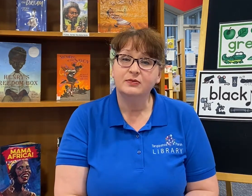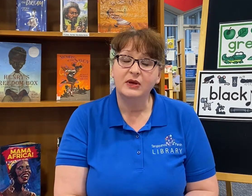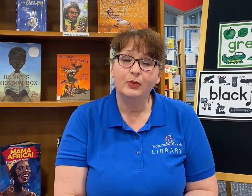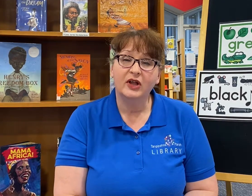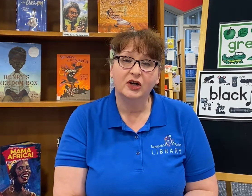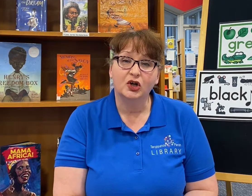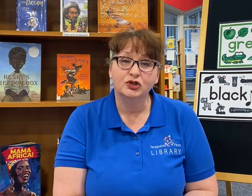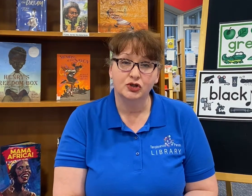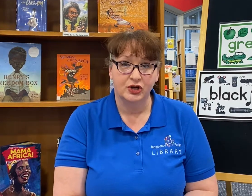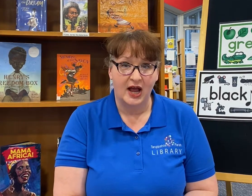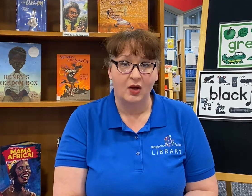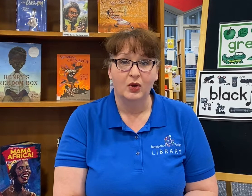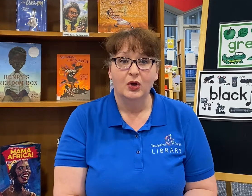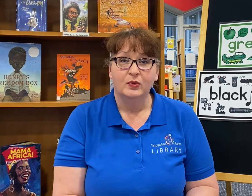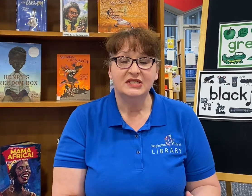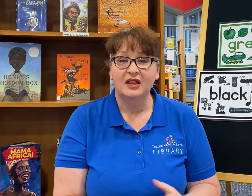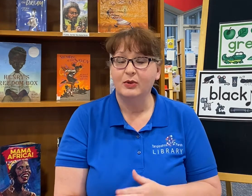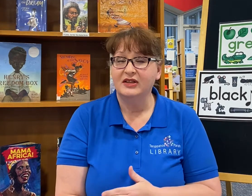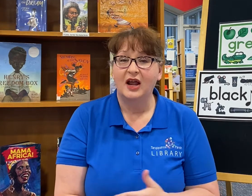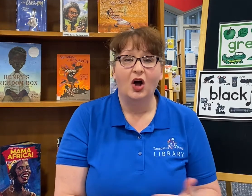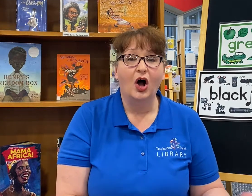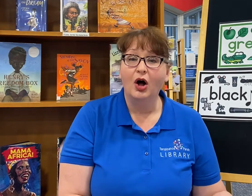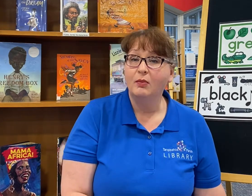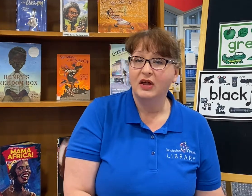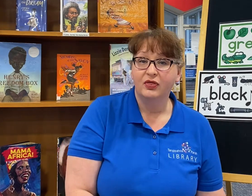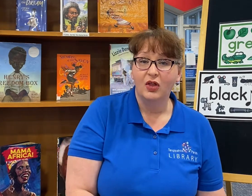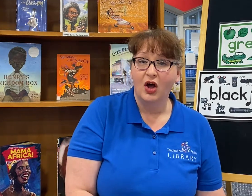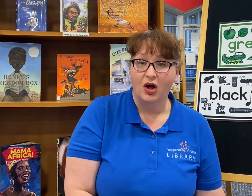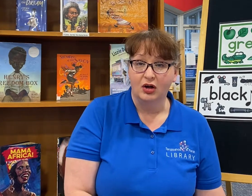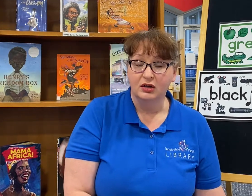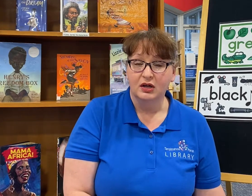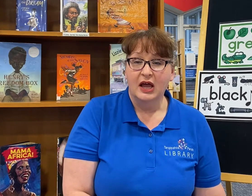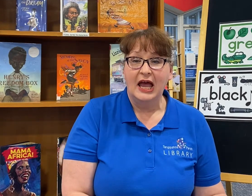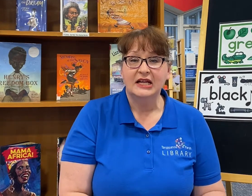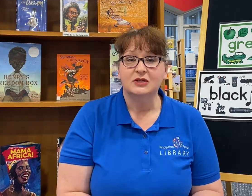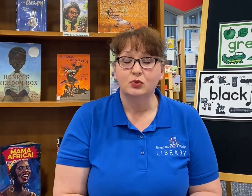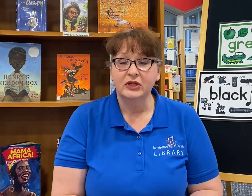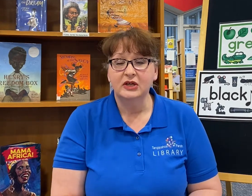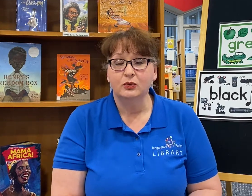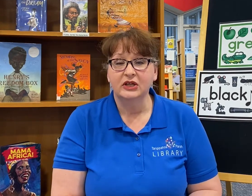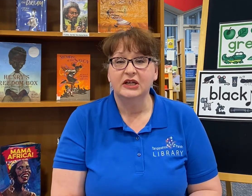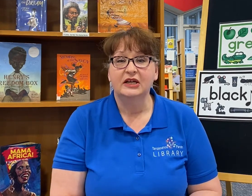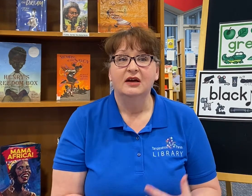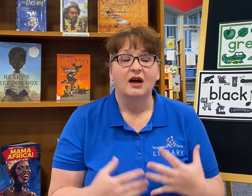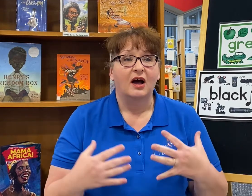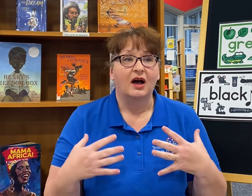people and a culture now. We celebrate that all month long. And it's really, really